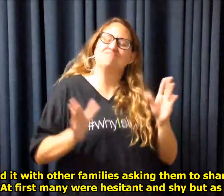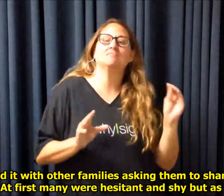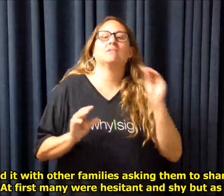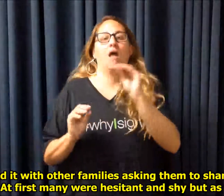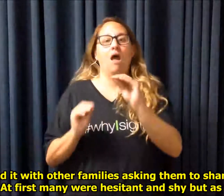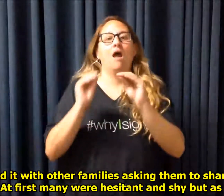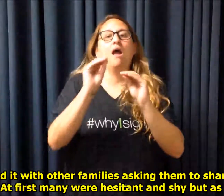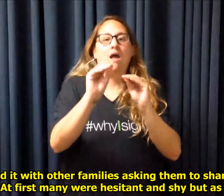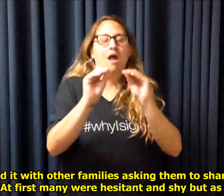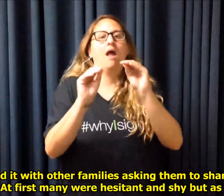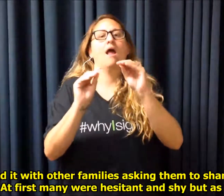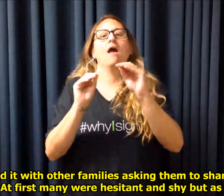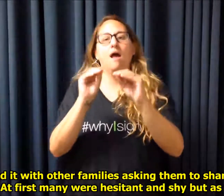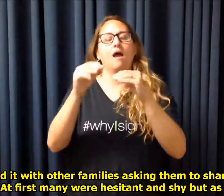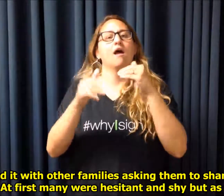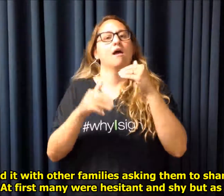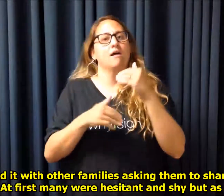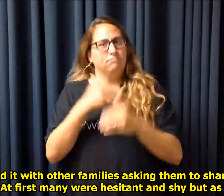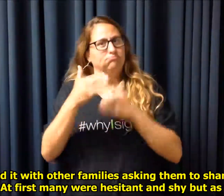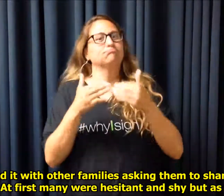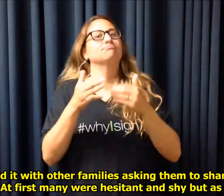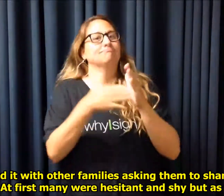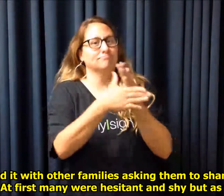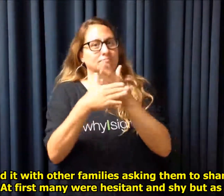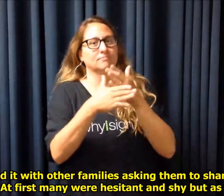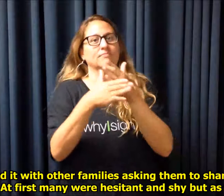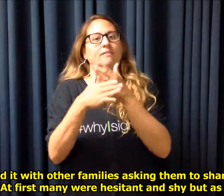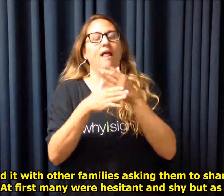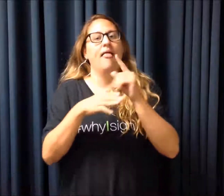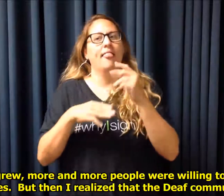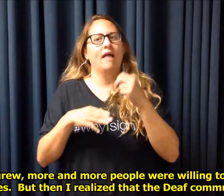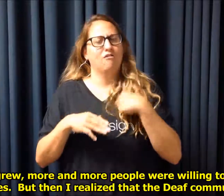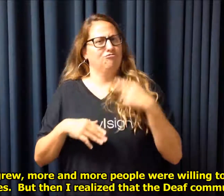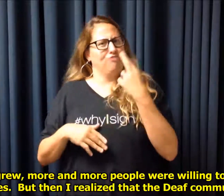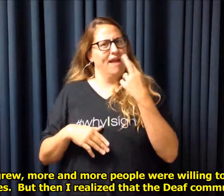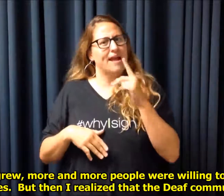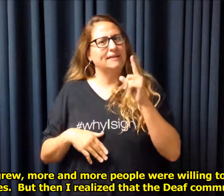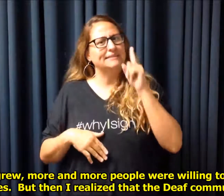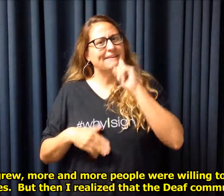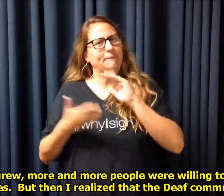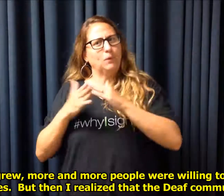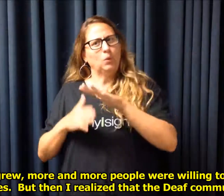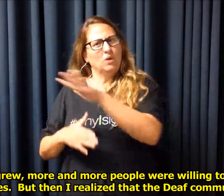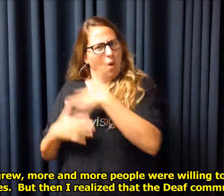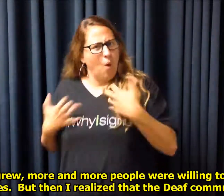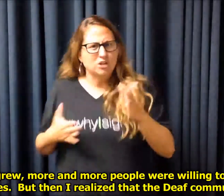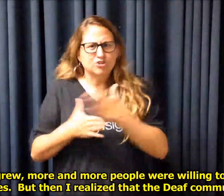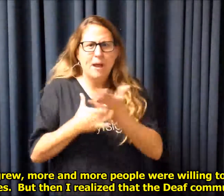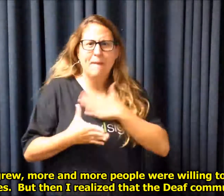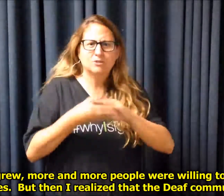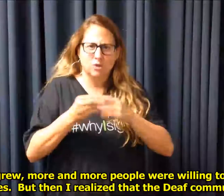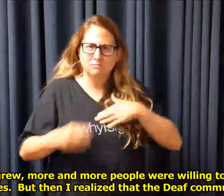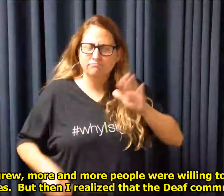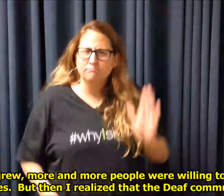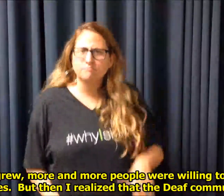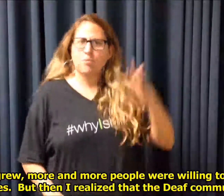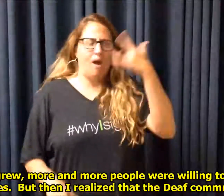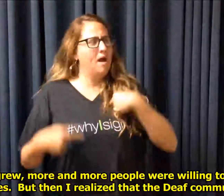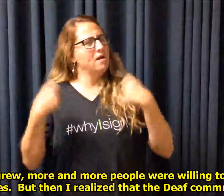their stories. At first, many were hesitant and shy, but as the movement grew, more and more people were willing to share their stories. But then I realized that the